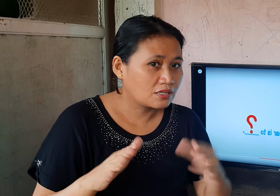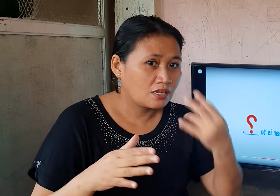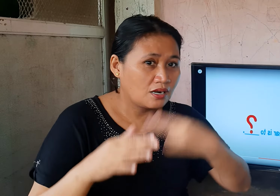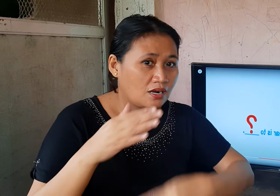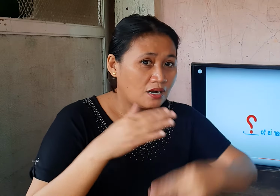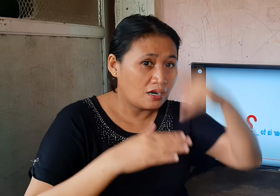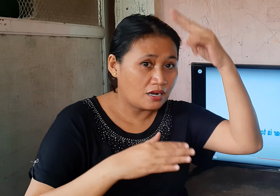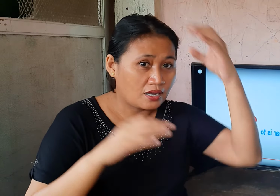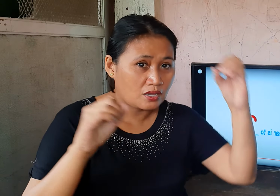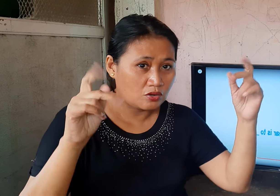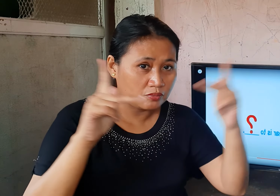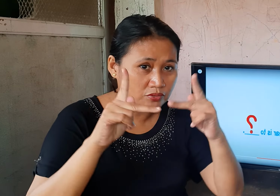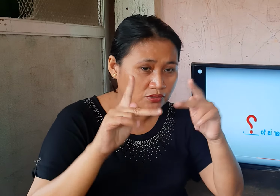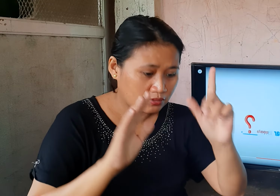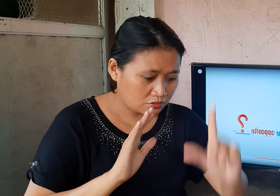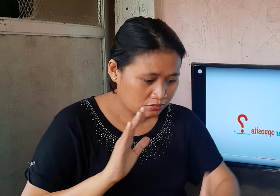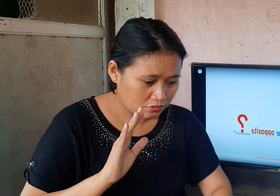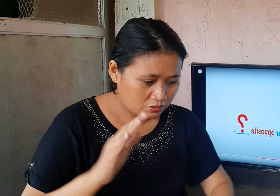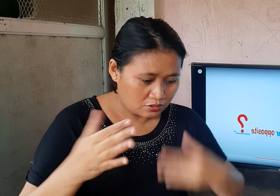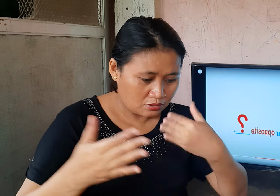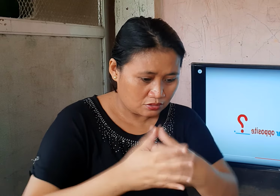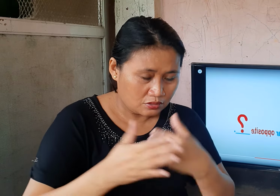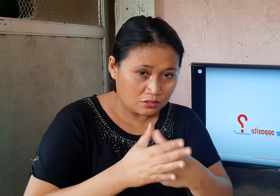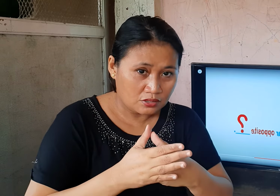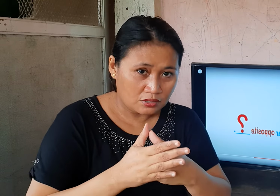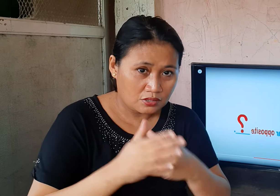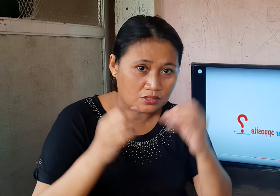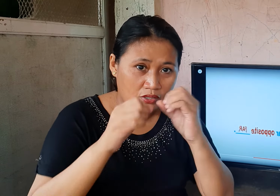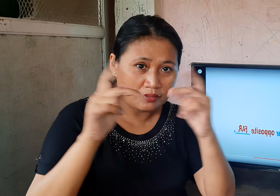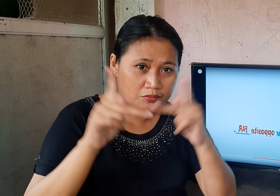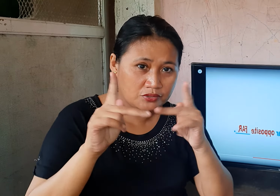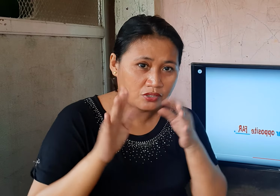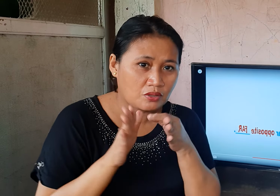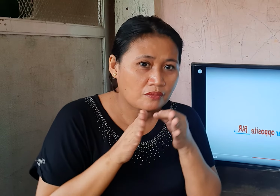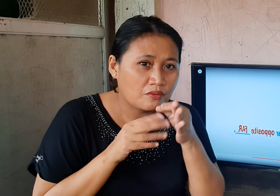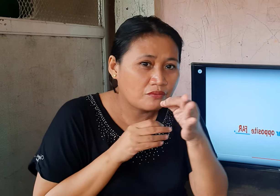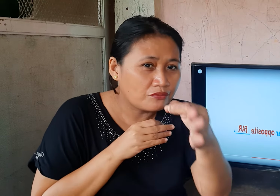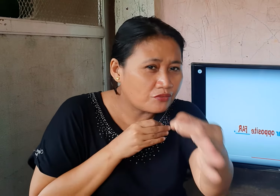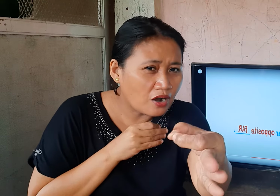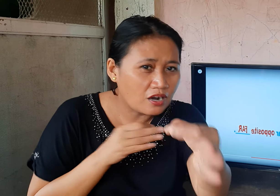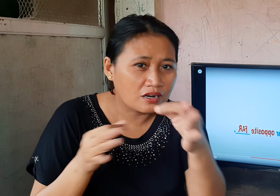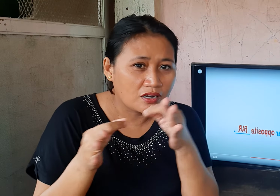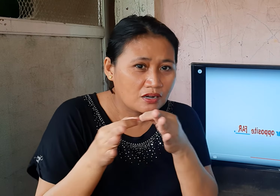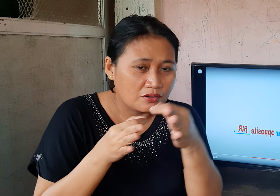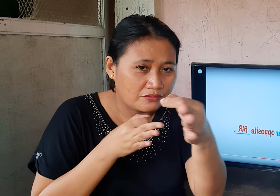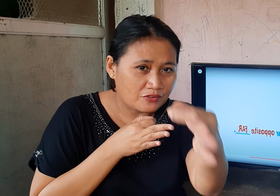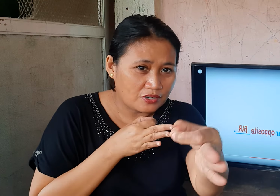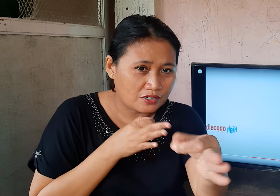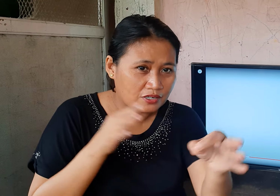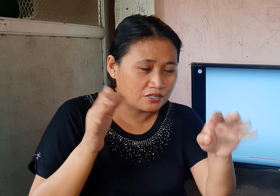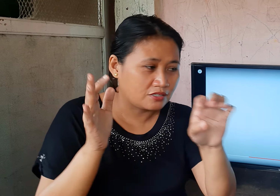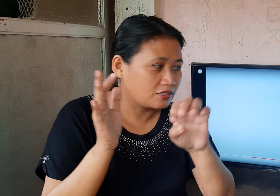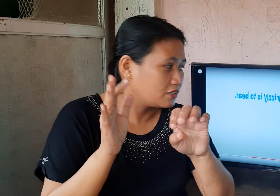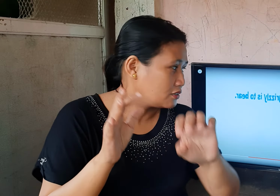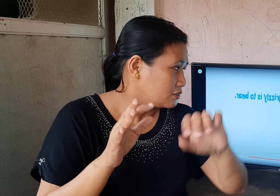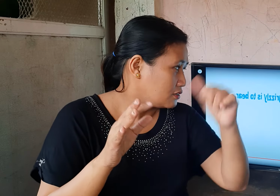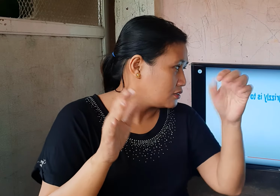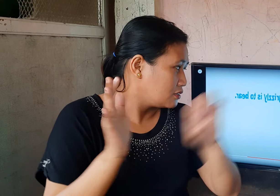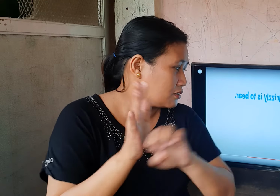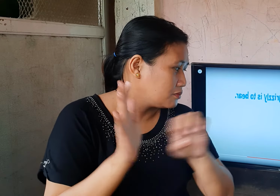of low, the same way that near is the opposite of far. Let's do another one we've seen before. Flamingo is to